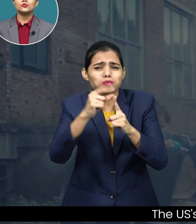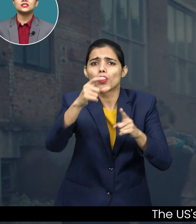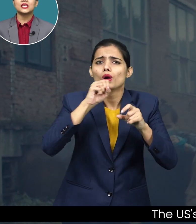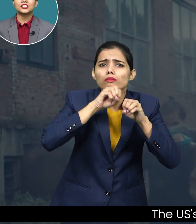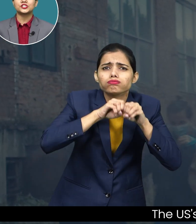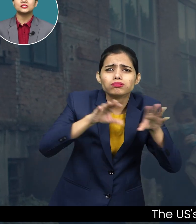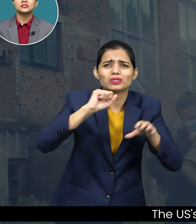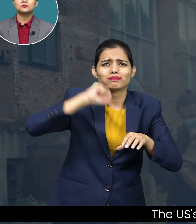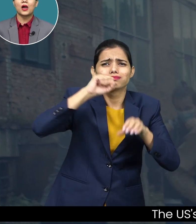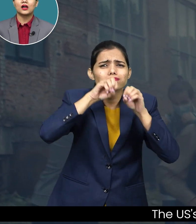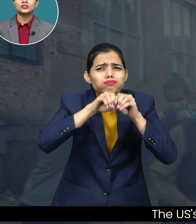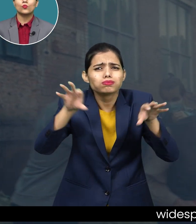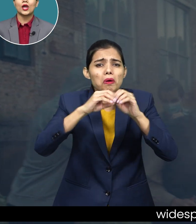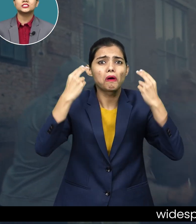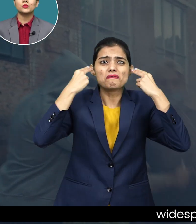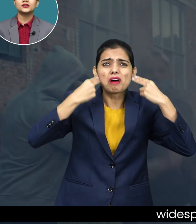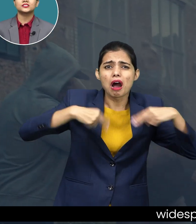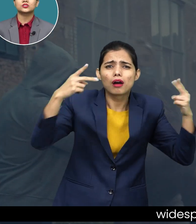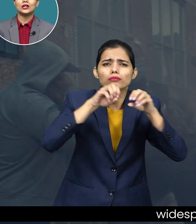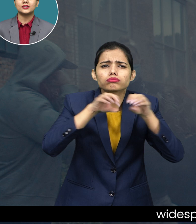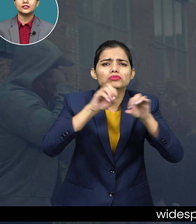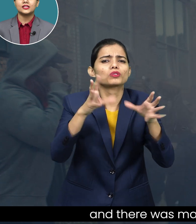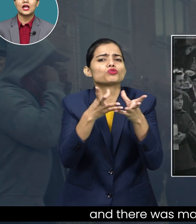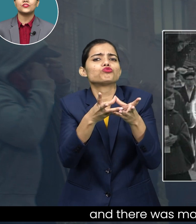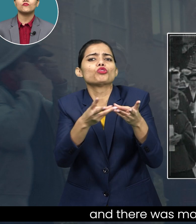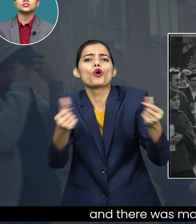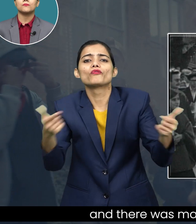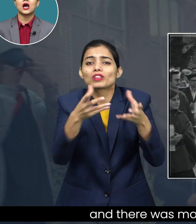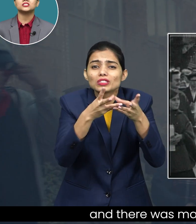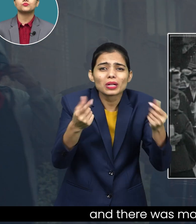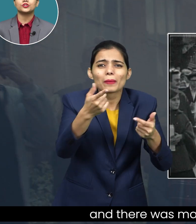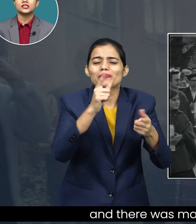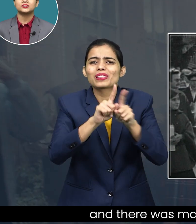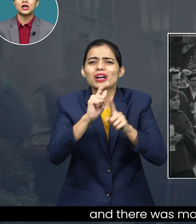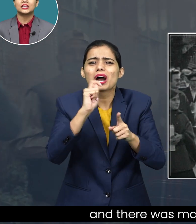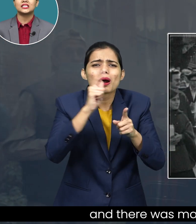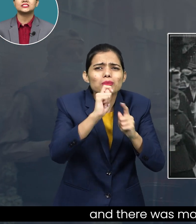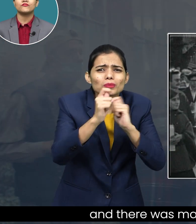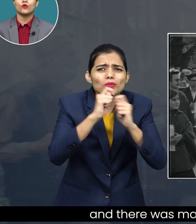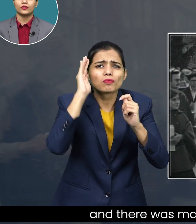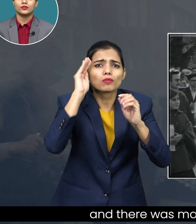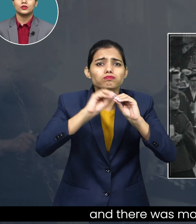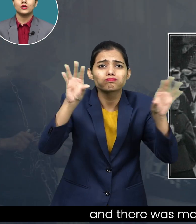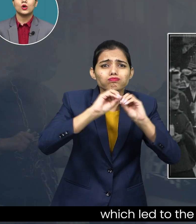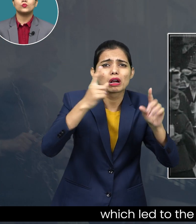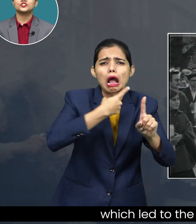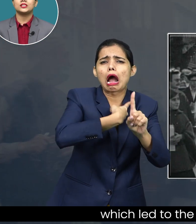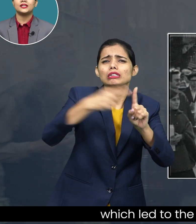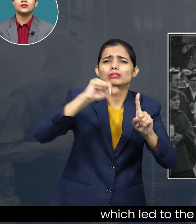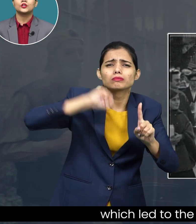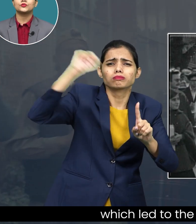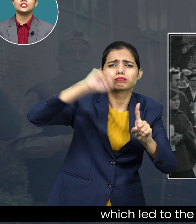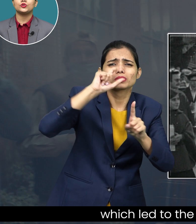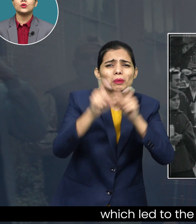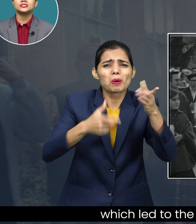The US action sparked widespread discontent and there was a mass protest against the war, which